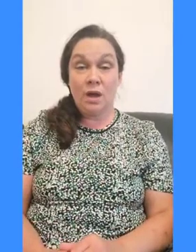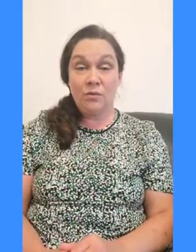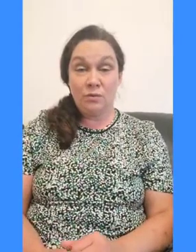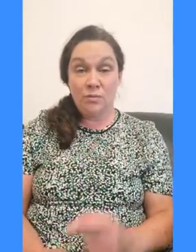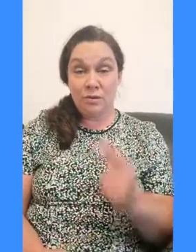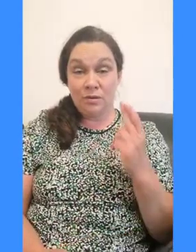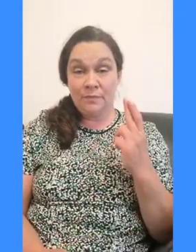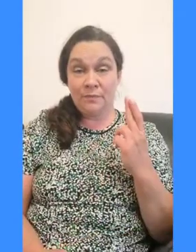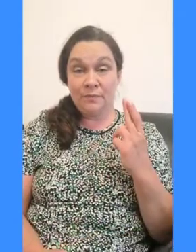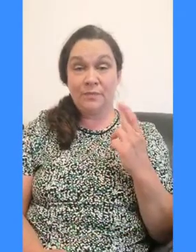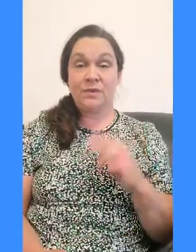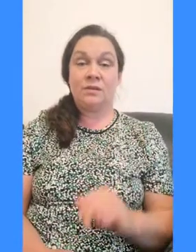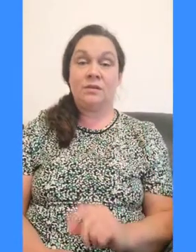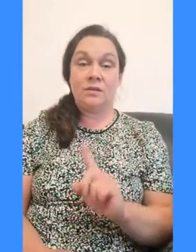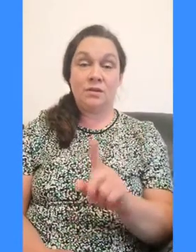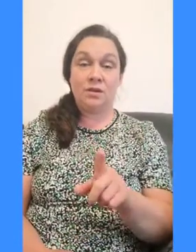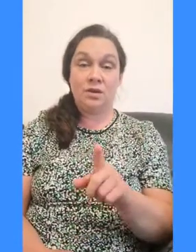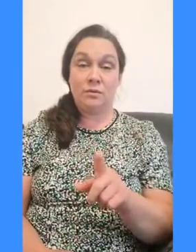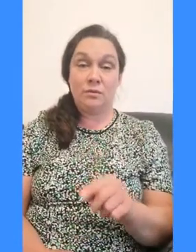hope that you